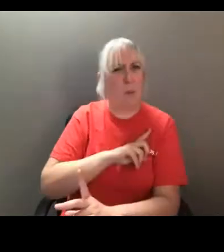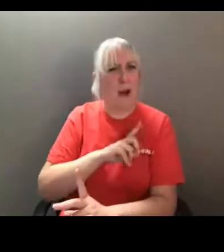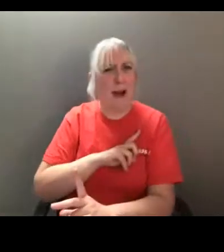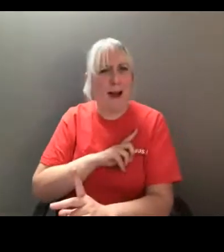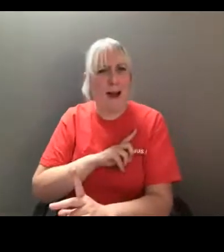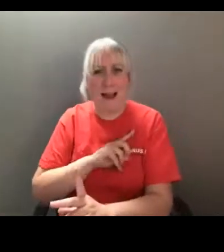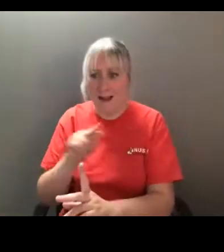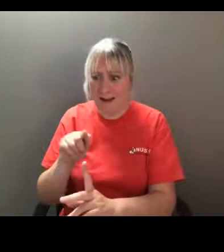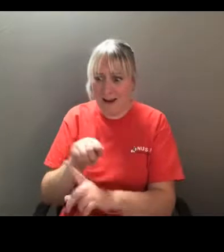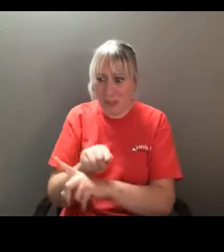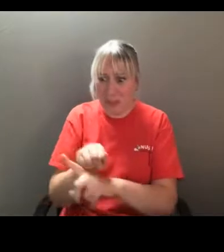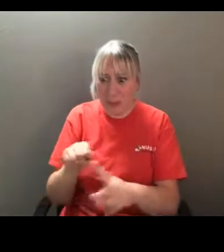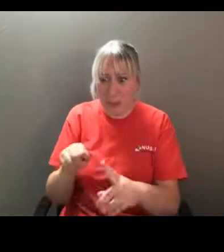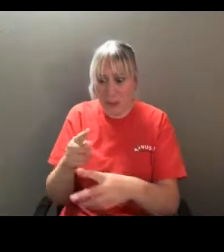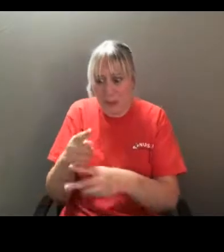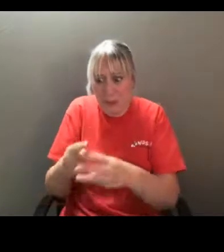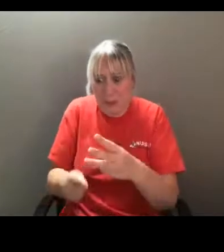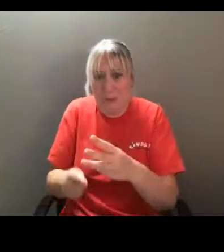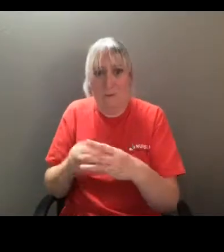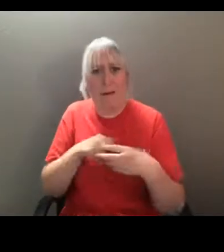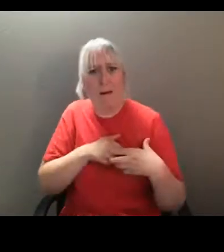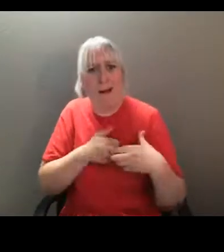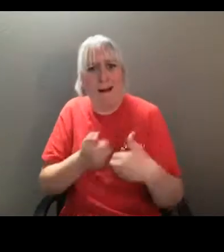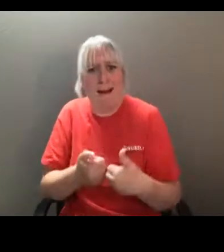the poor.